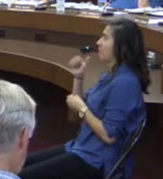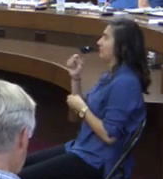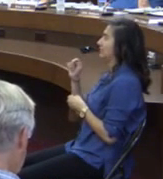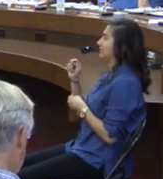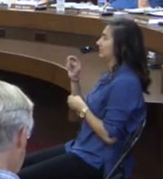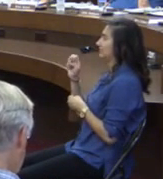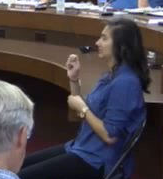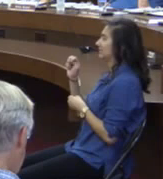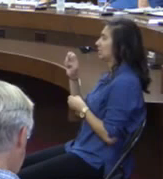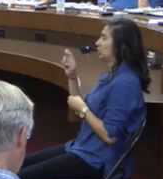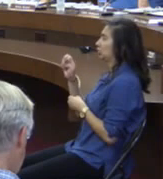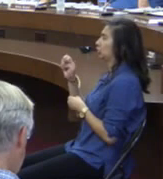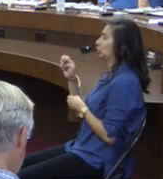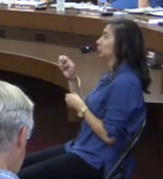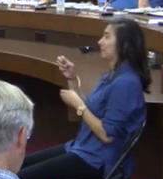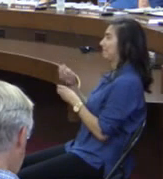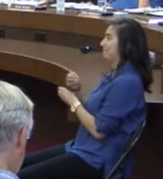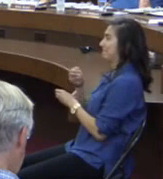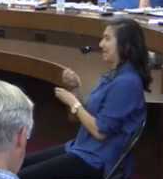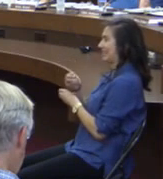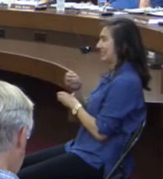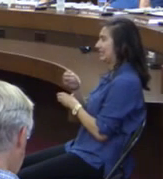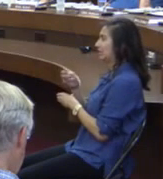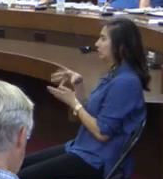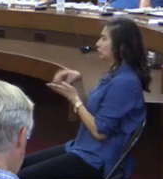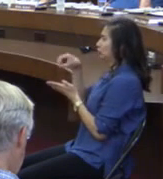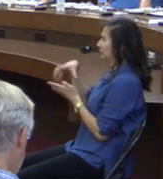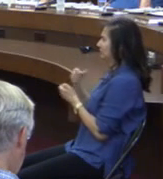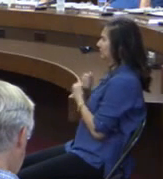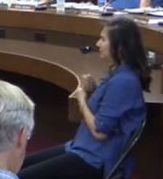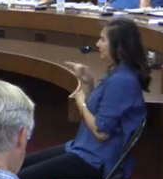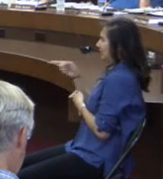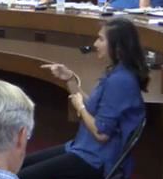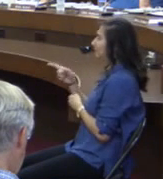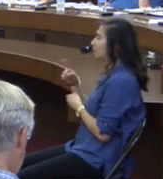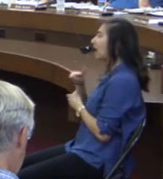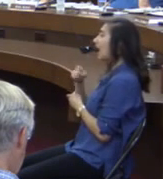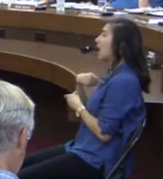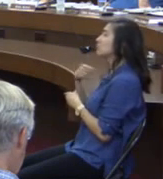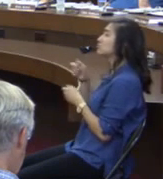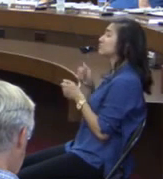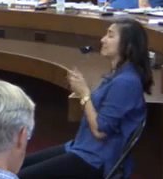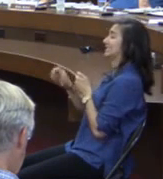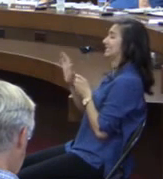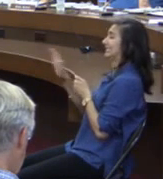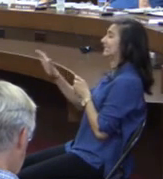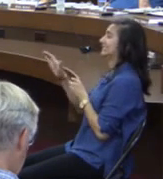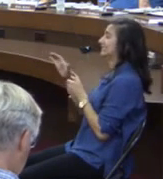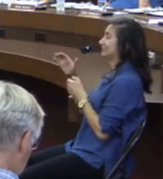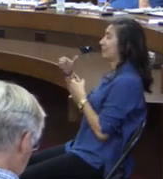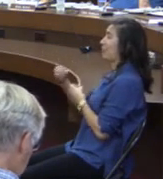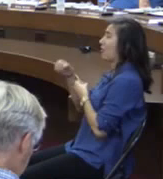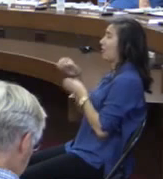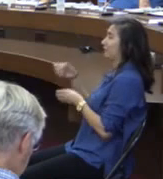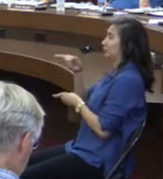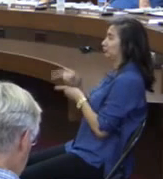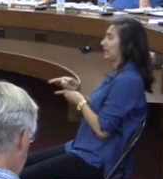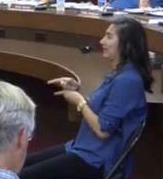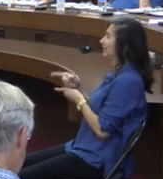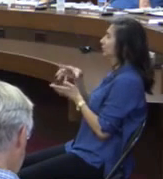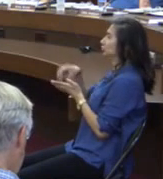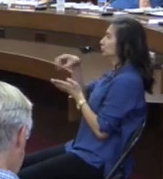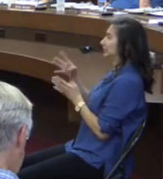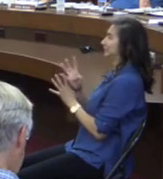mathematician, where the students loved him. We'd go by his office, and there was this covey of students always in there